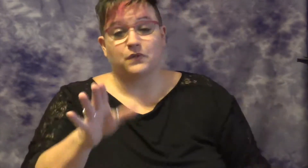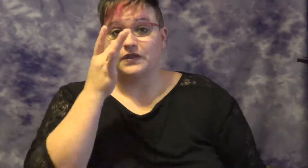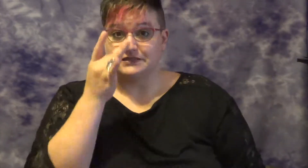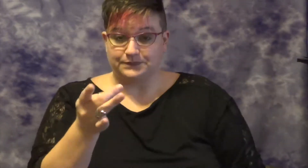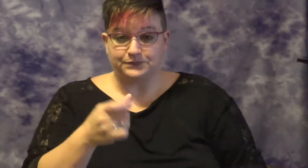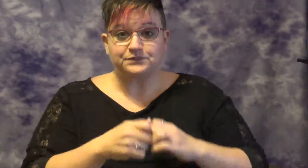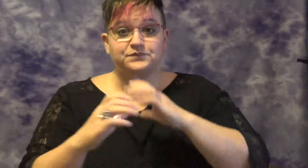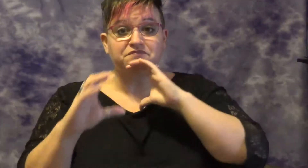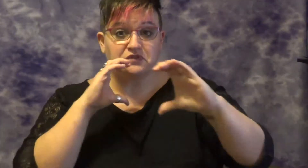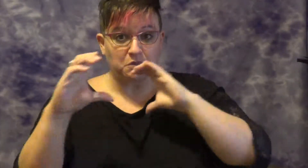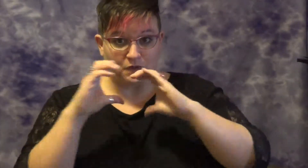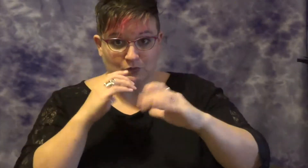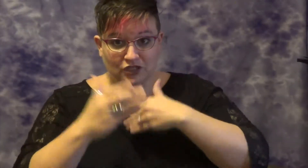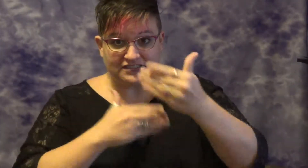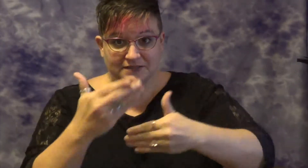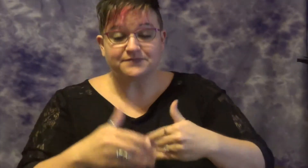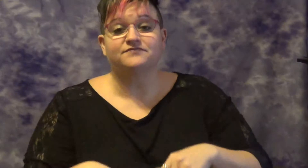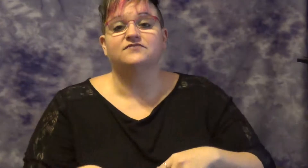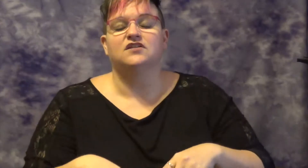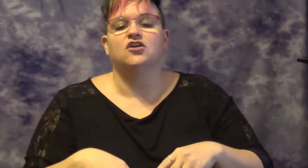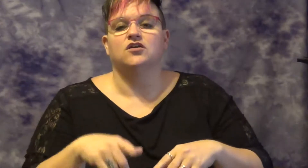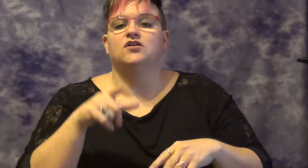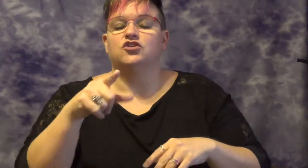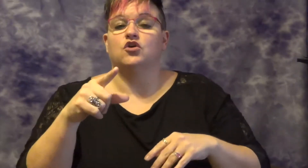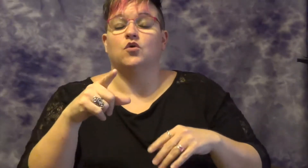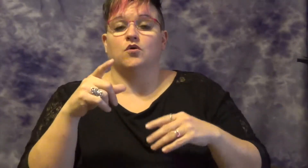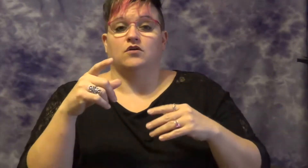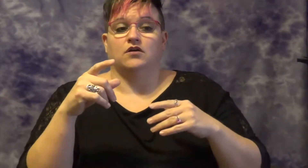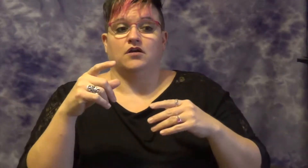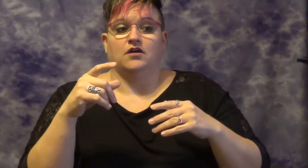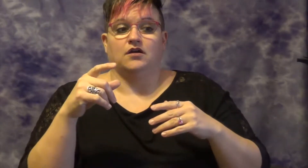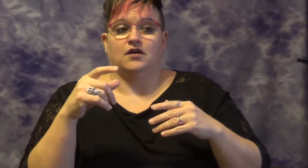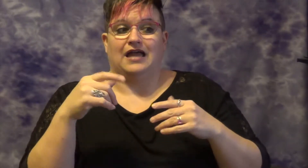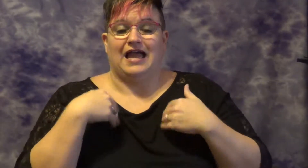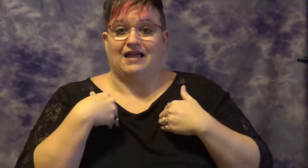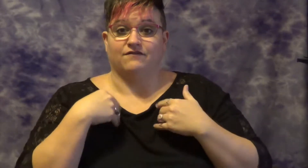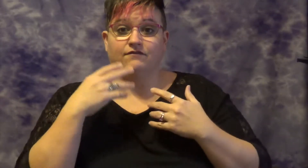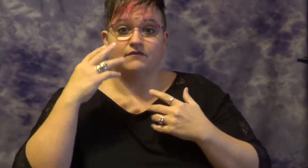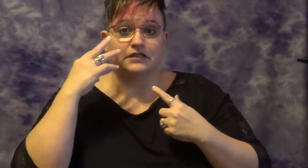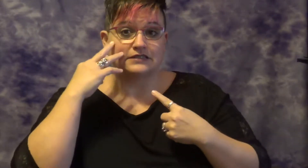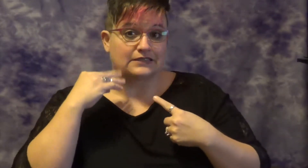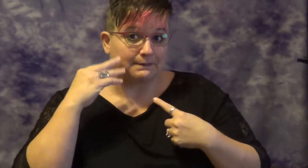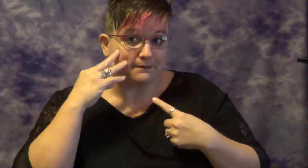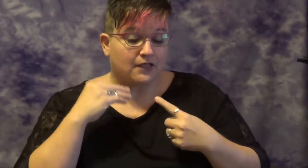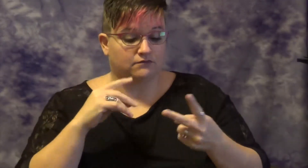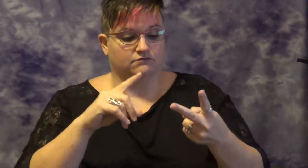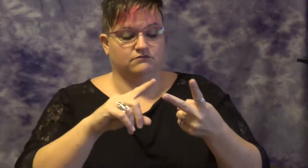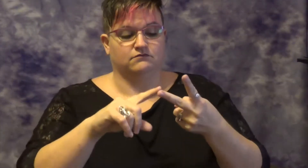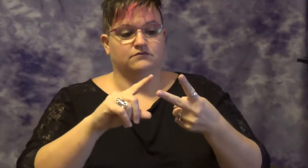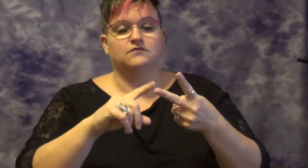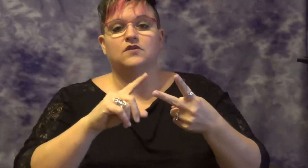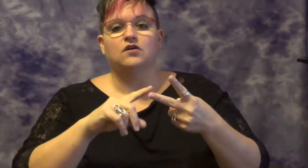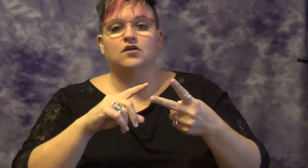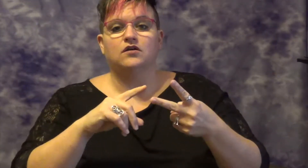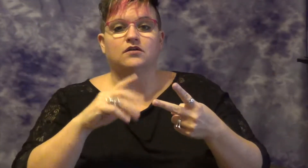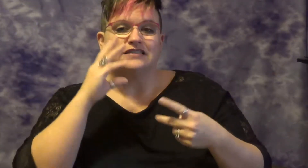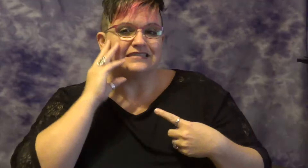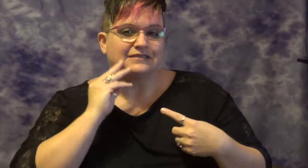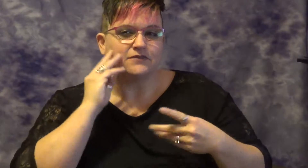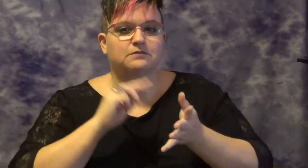Now, what else is interesting is when we're talking about communication processes, now we have our own like